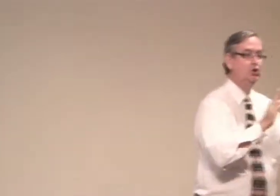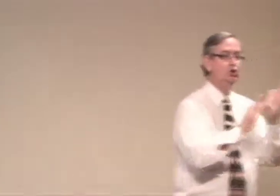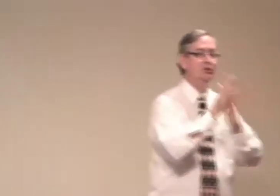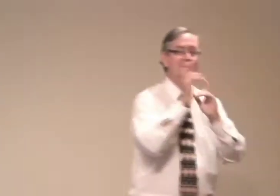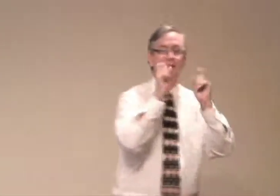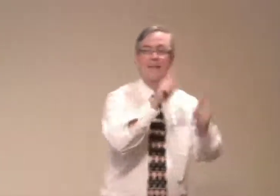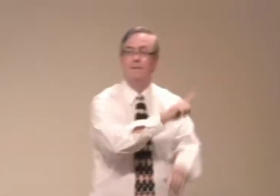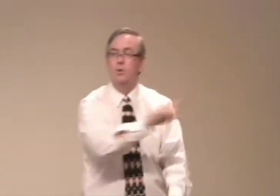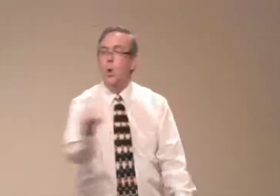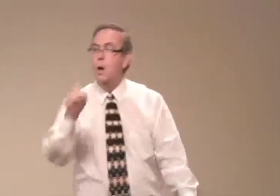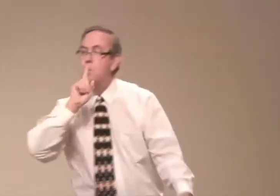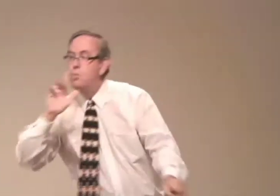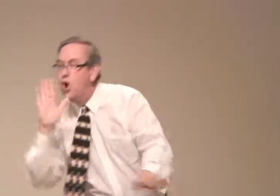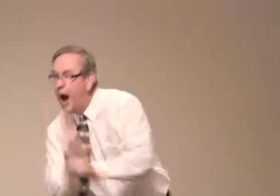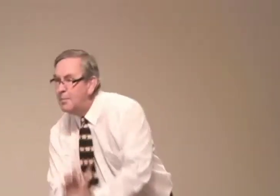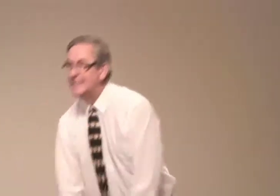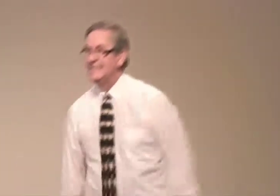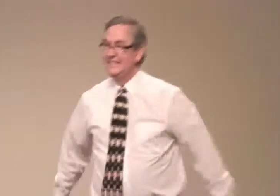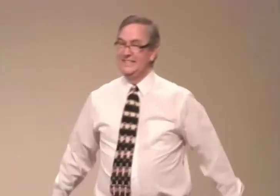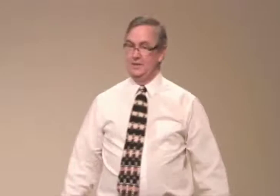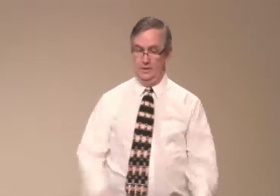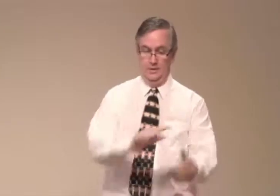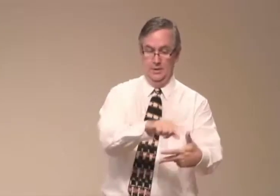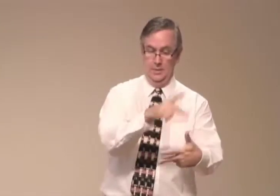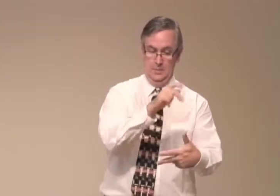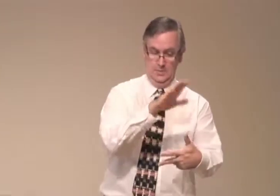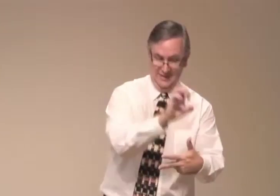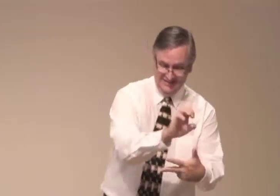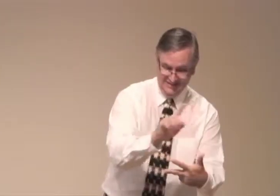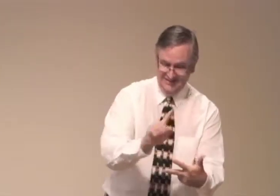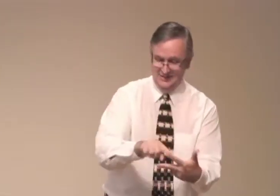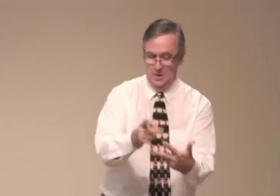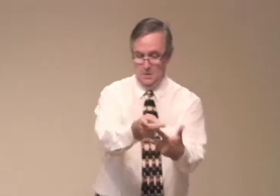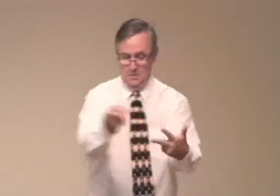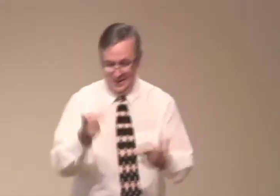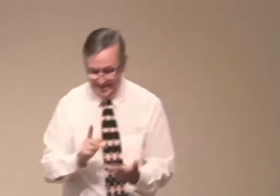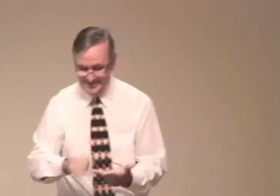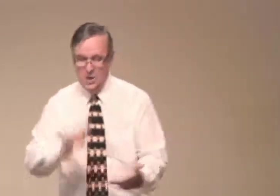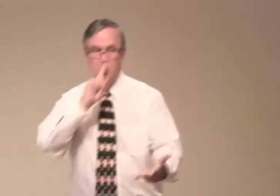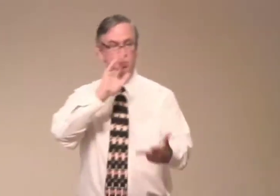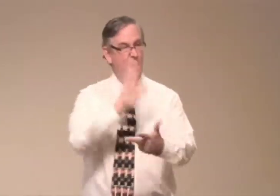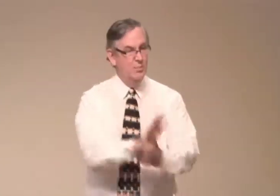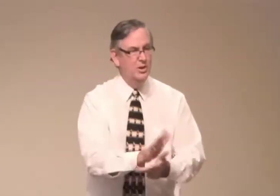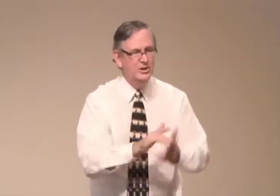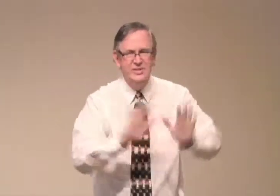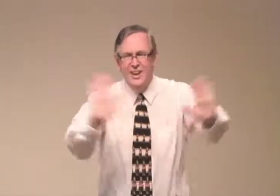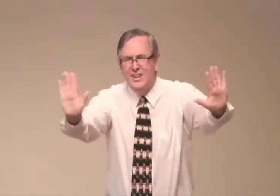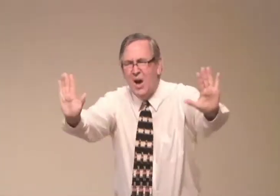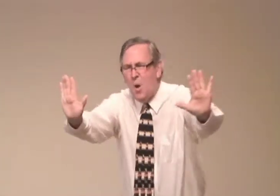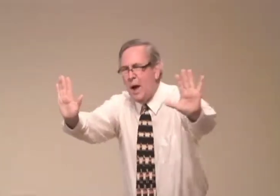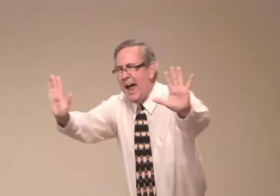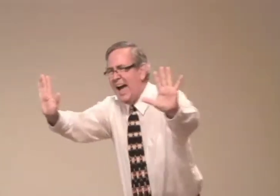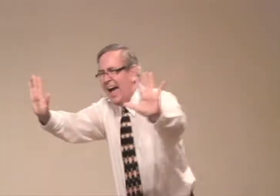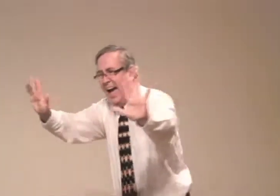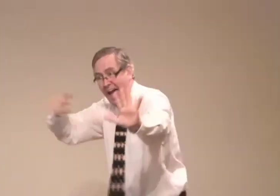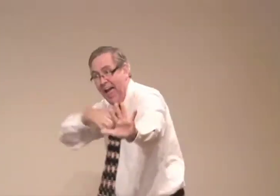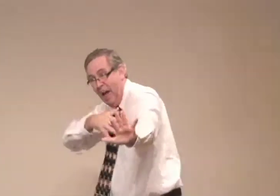be also. Jesus gives you a promise. He gives you peace. He gives you a place. And he gives you a